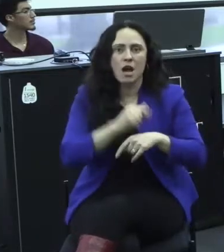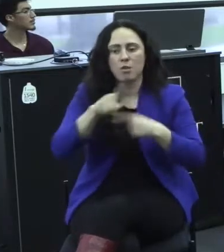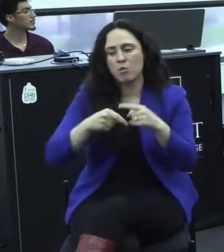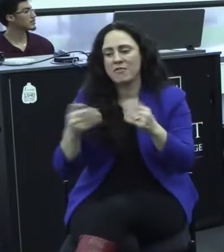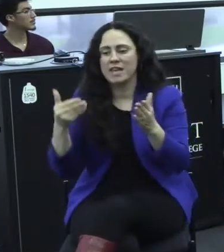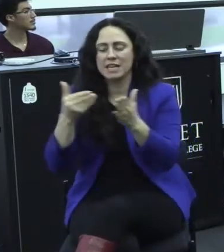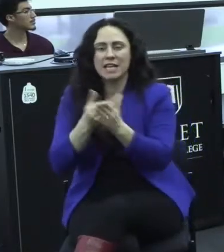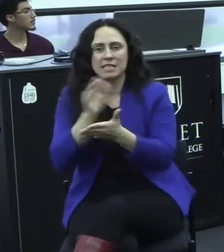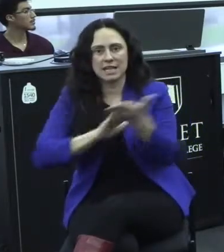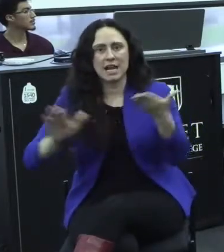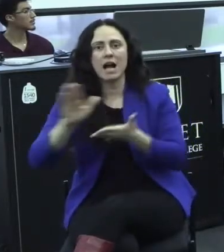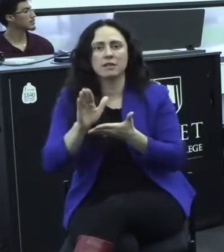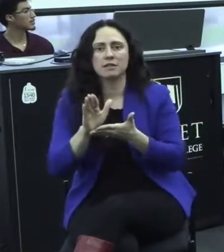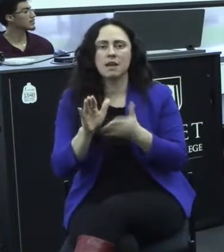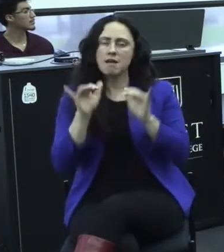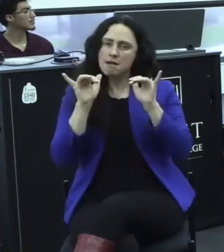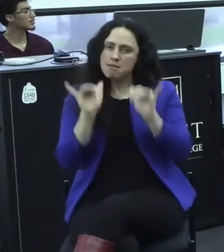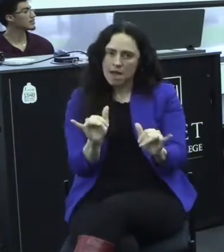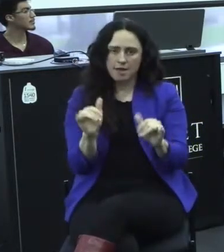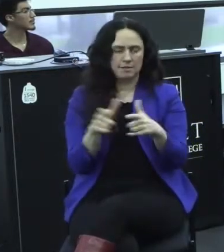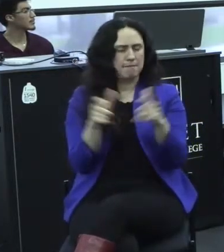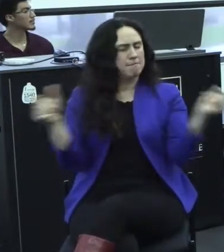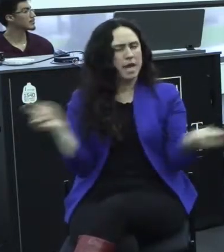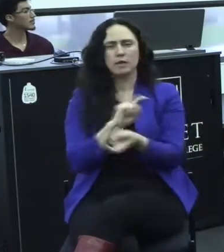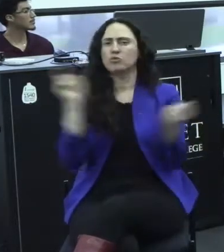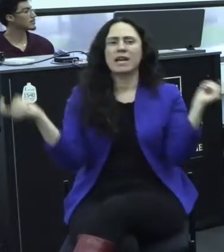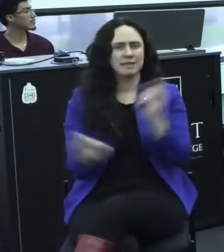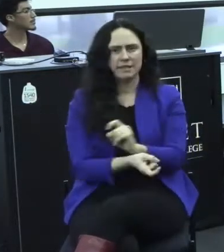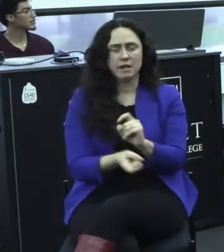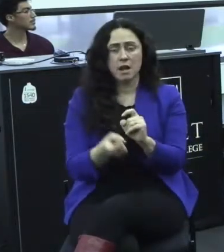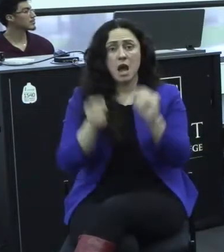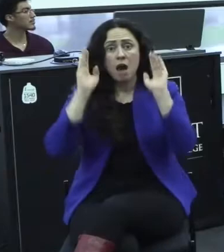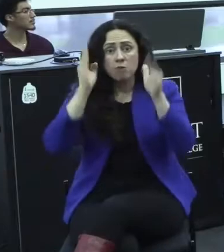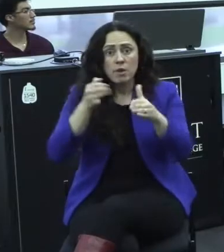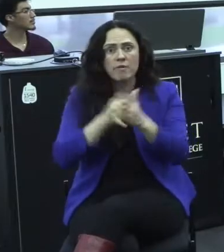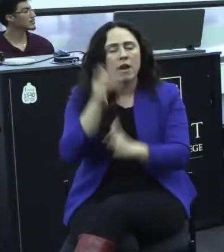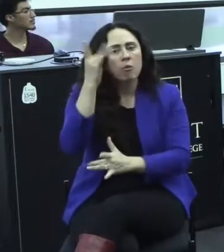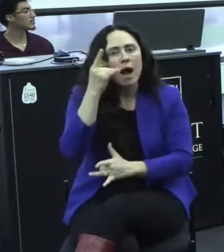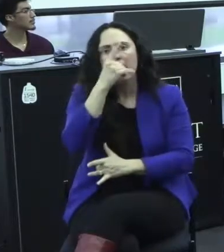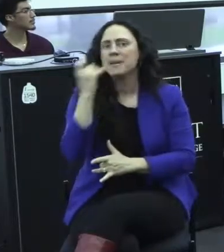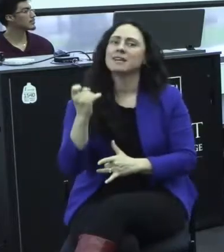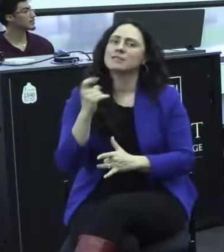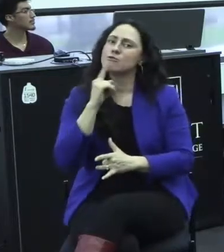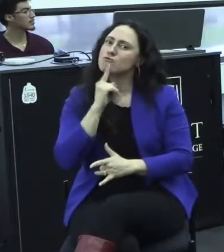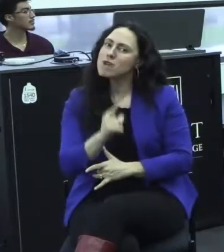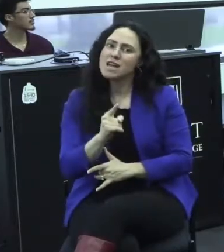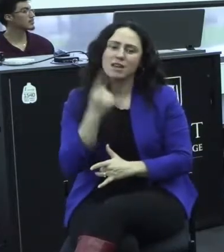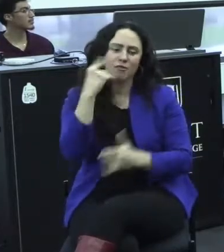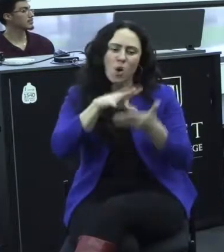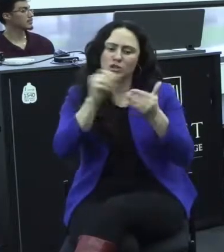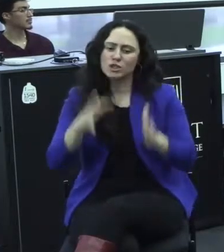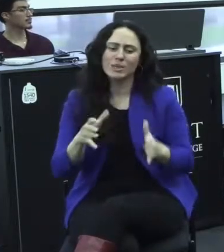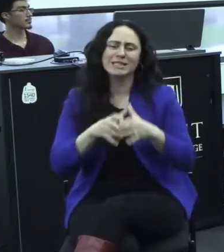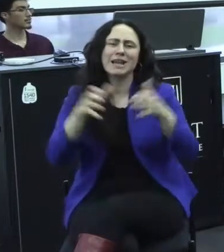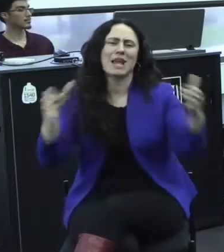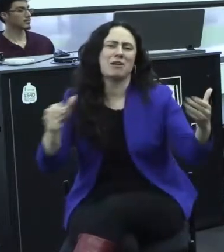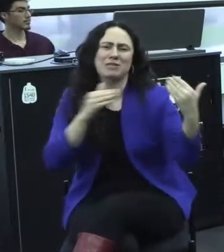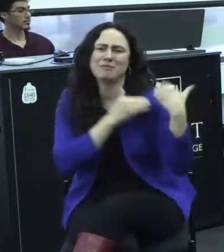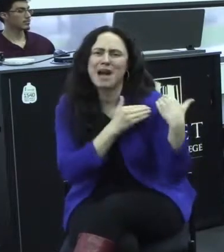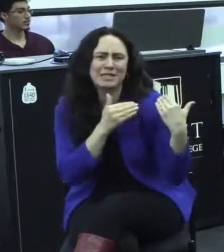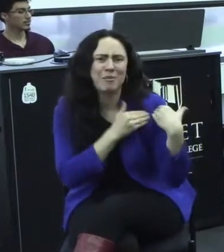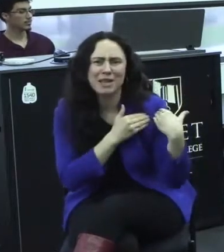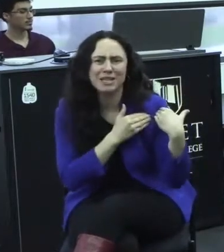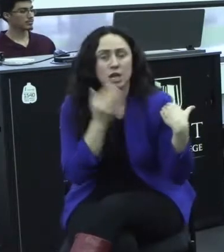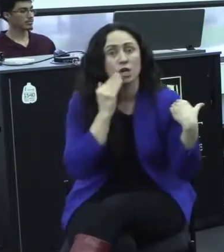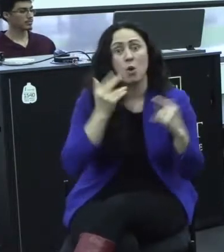to college. And this is a big transition. I focus on this because it's asking a lot of students over just a 3-month period. You